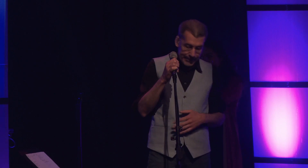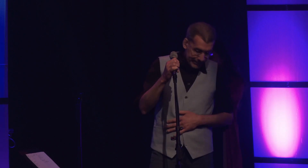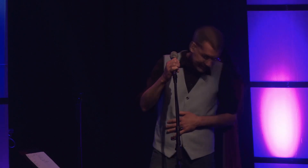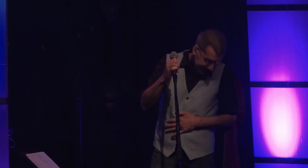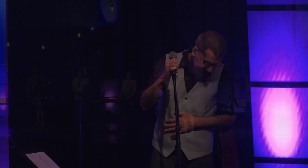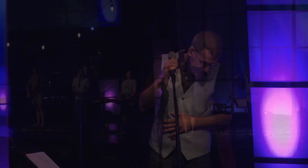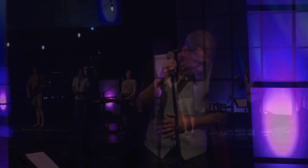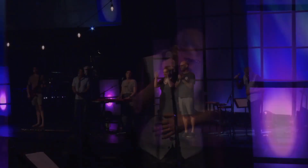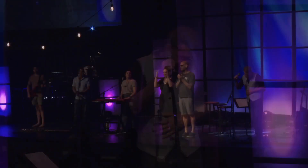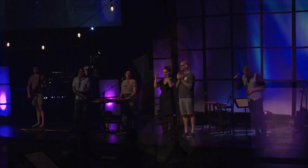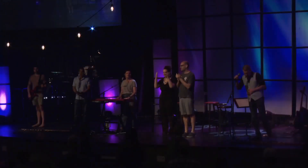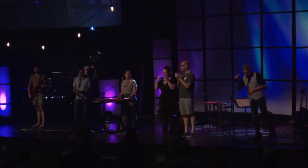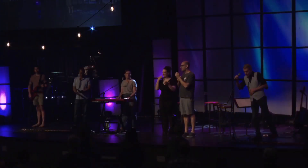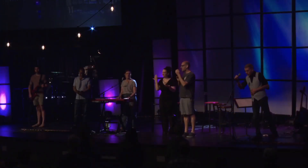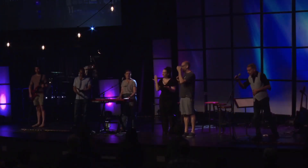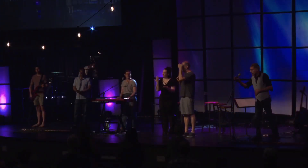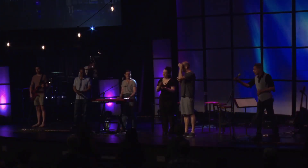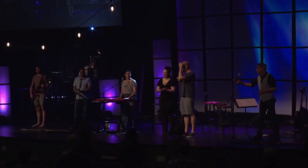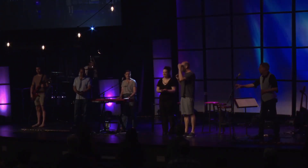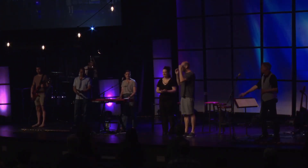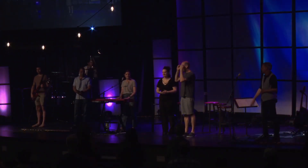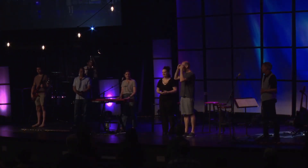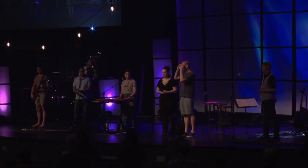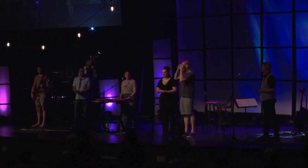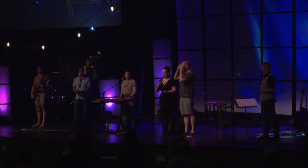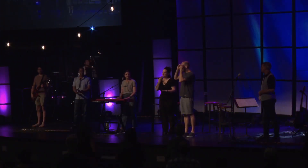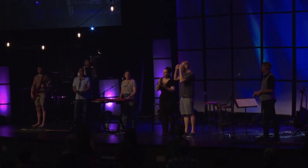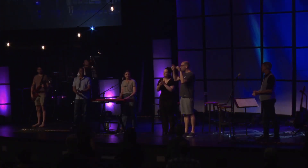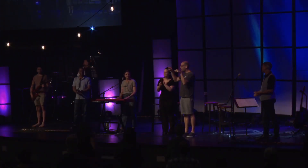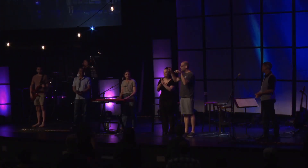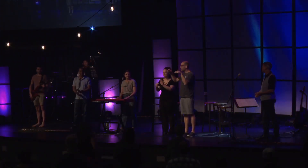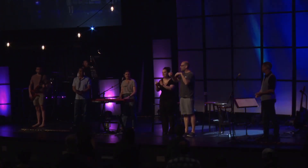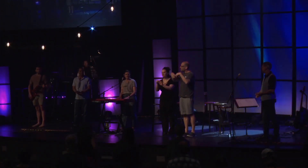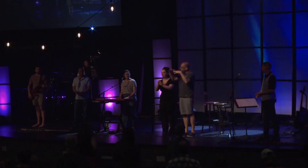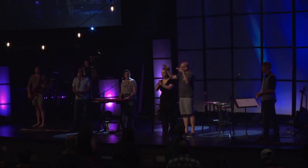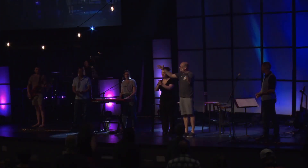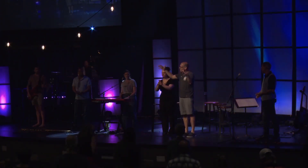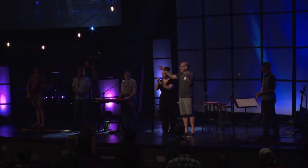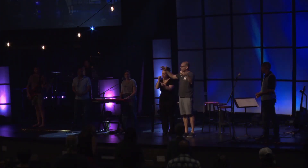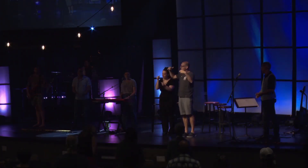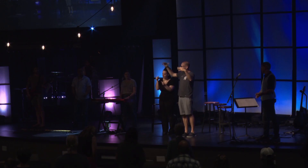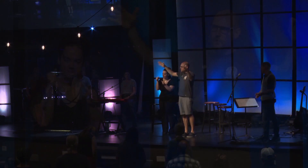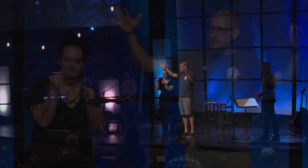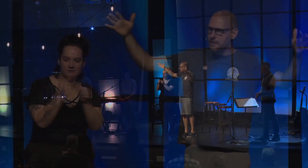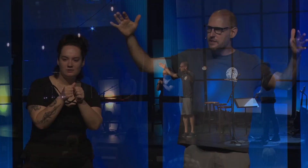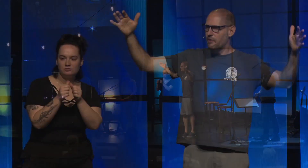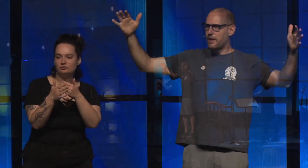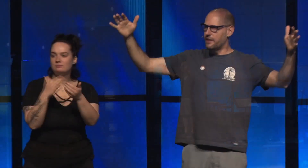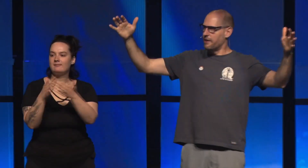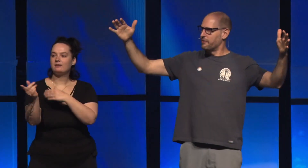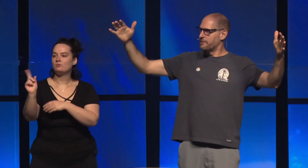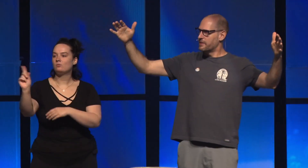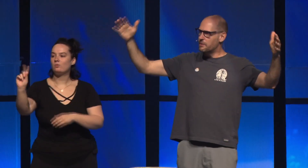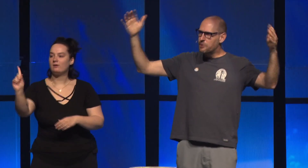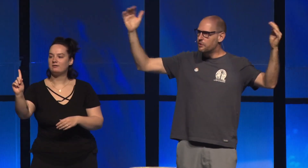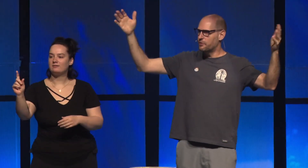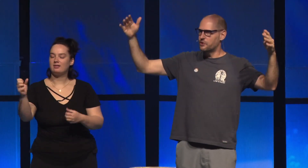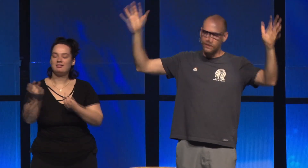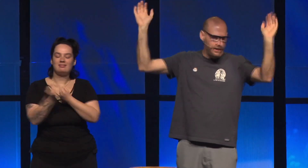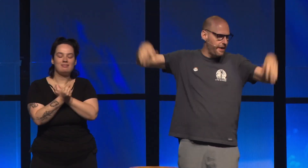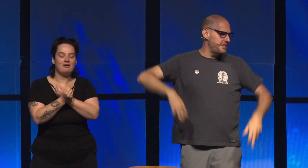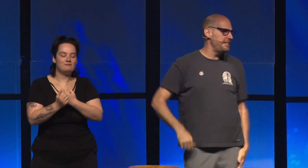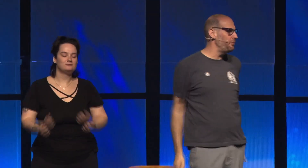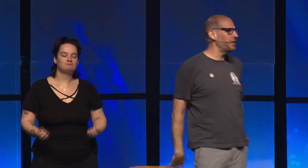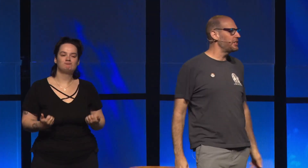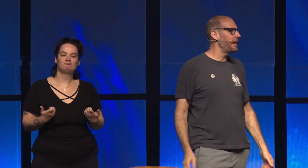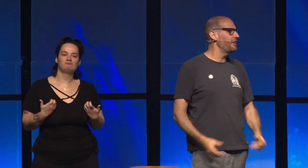Yeah, it's good. It's a good metaphor to remind us that no matter where we go, we're swimming in divine love. It's a beautiful song.